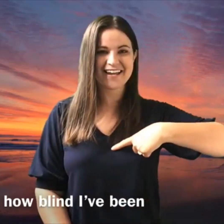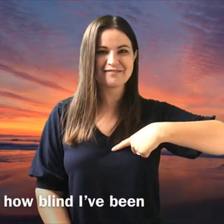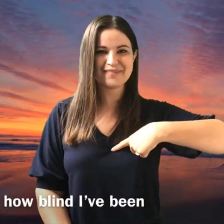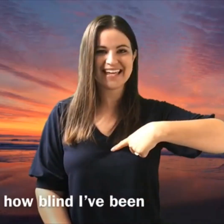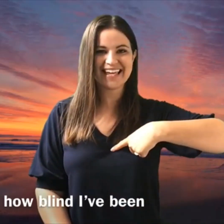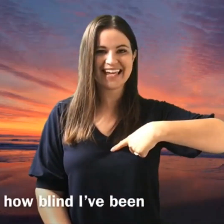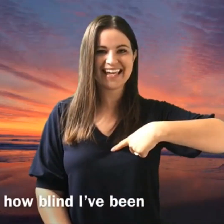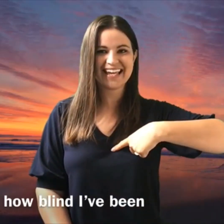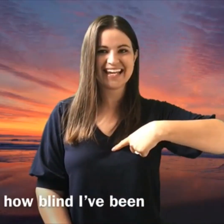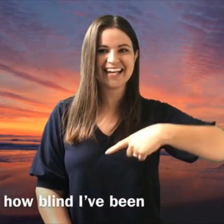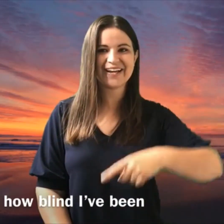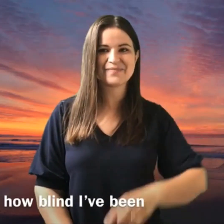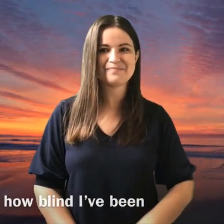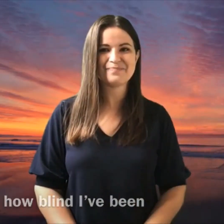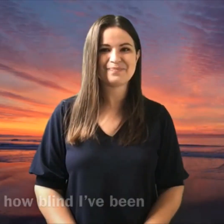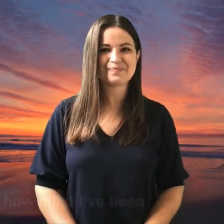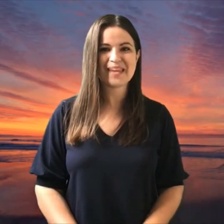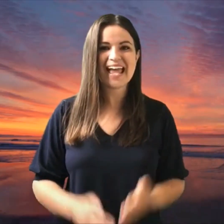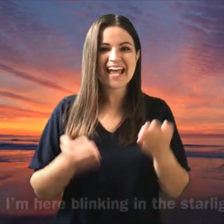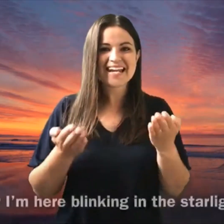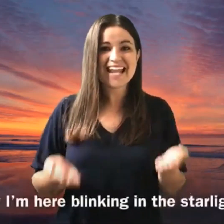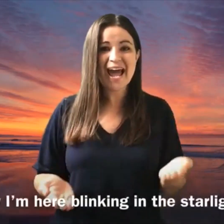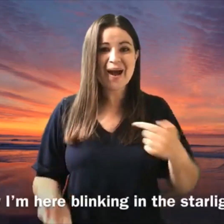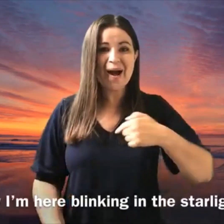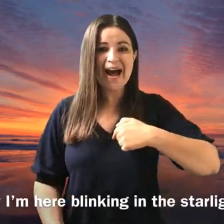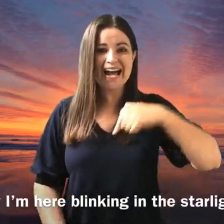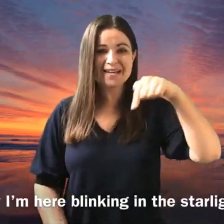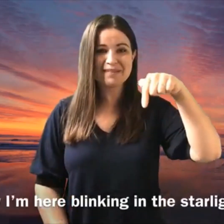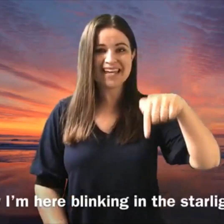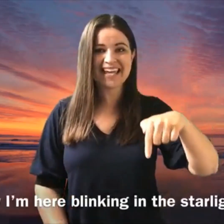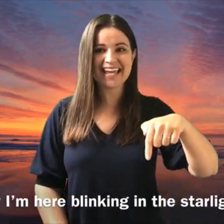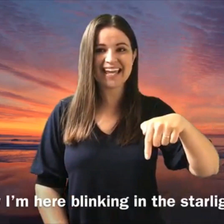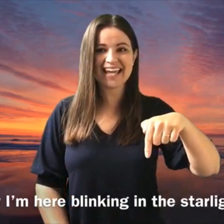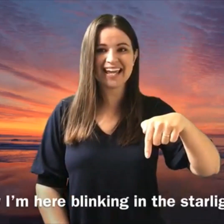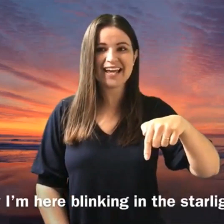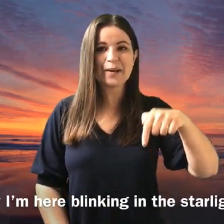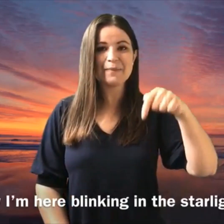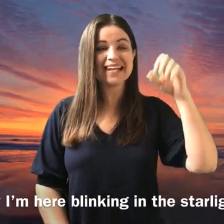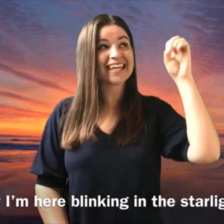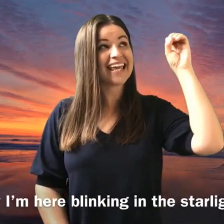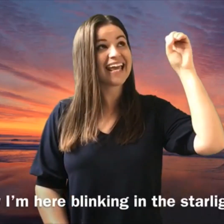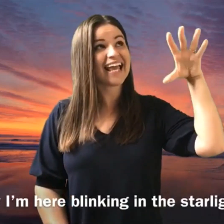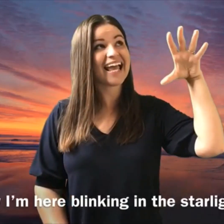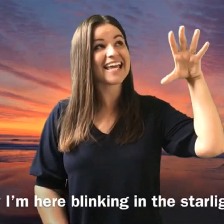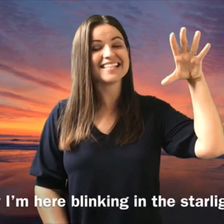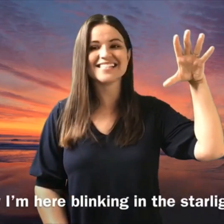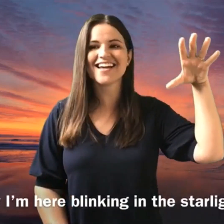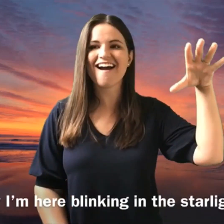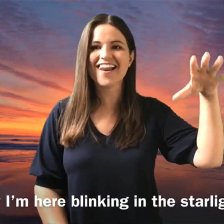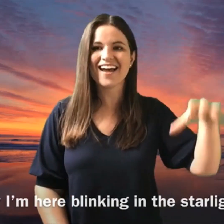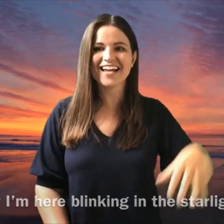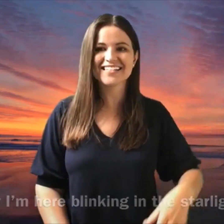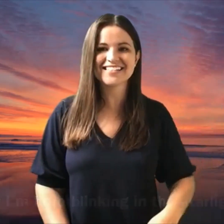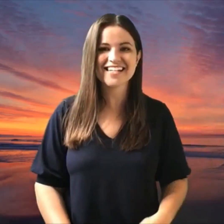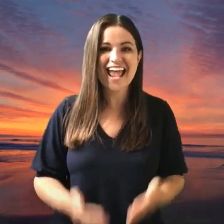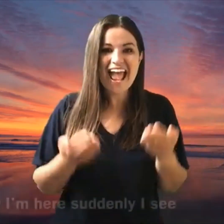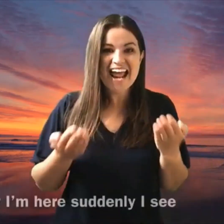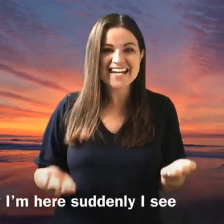I've been. Now I'm here blinking in the starlight,